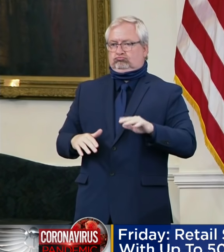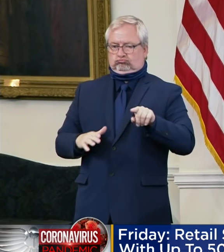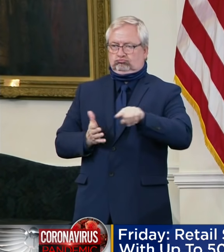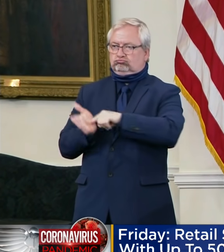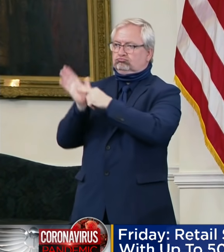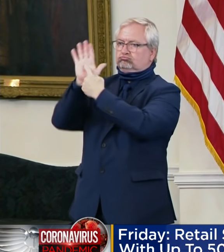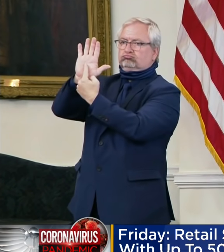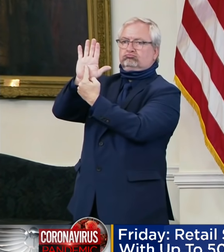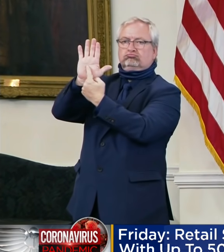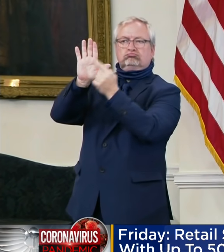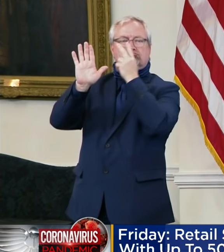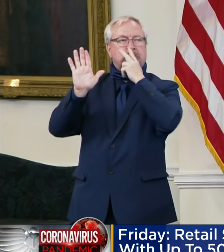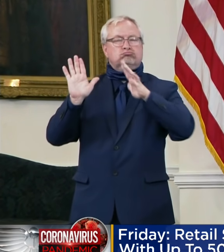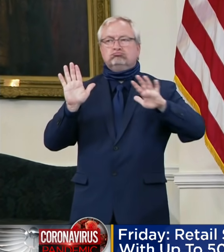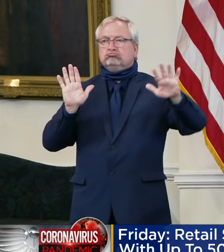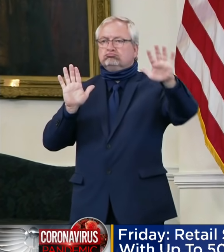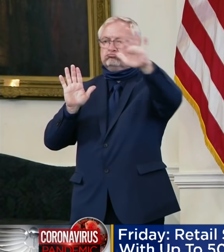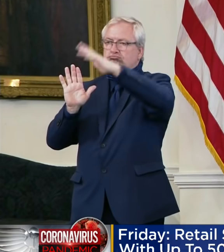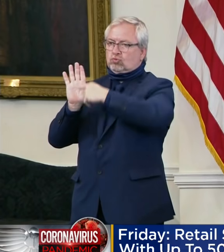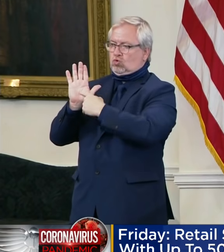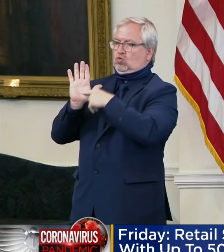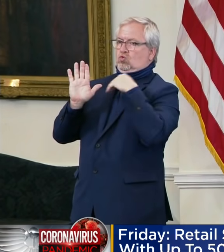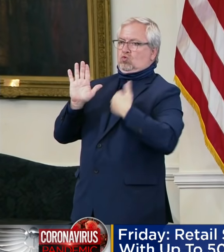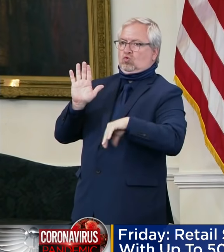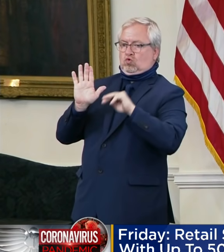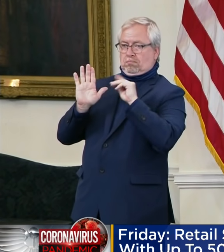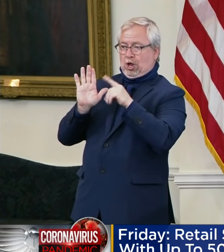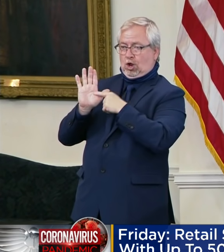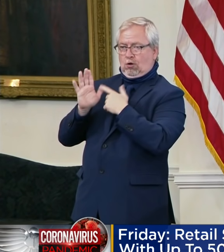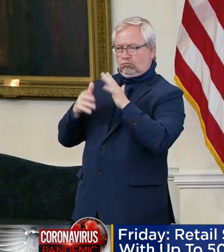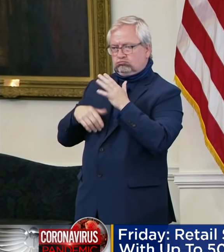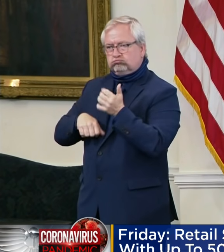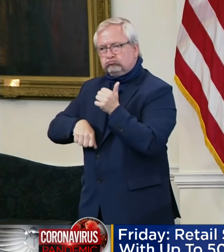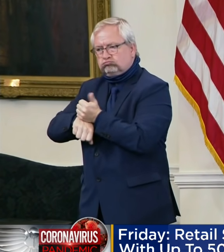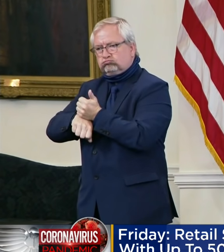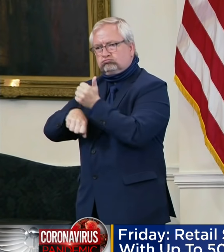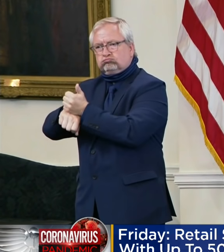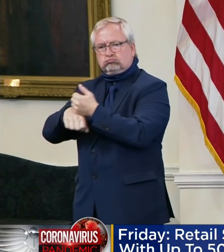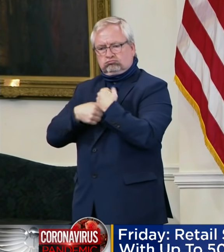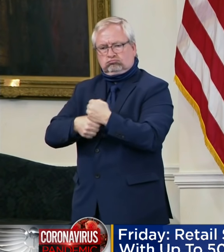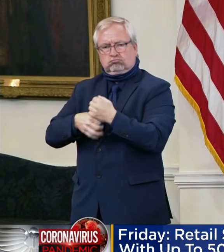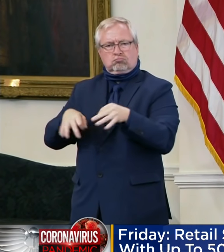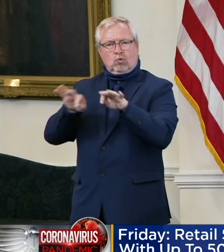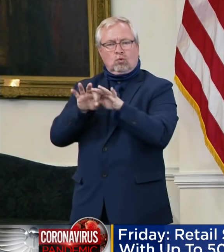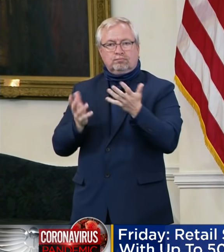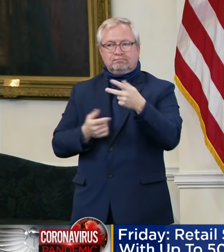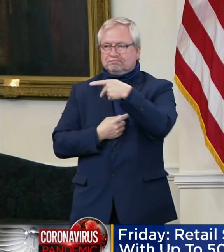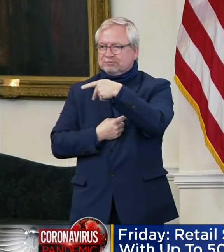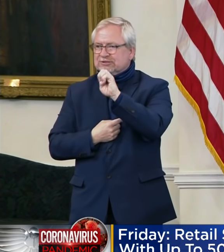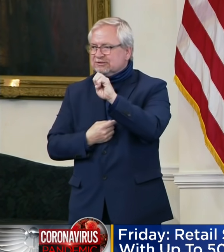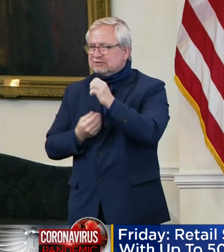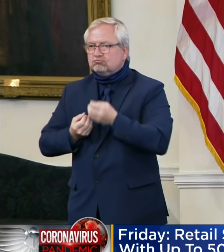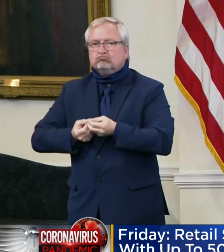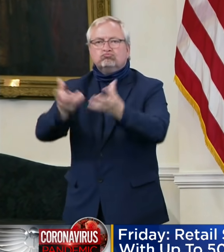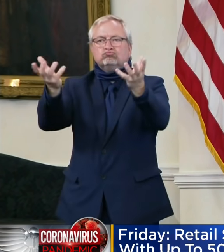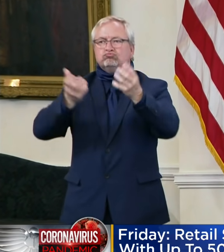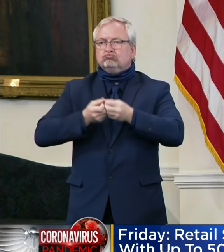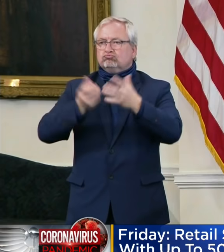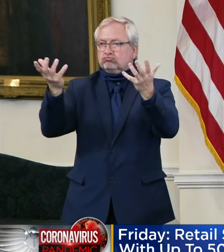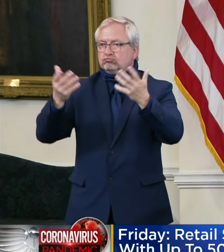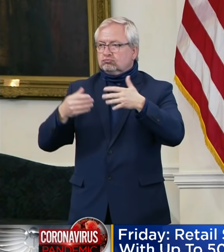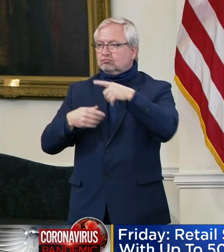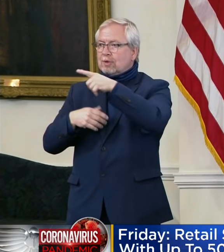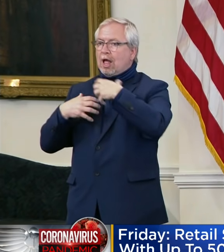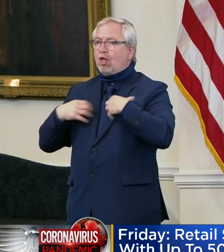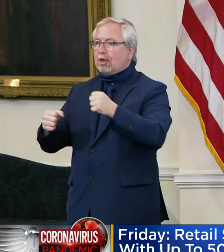We're producing essential equipment for our frontline healthcare heroes, and we are driving innovations to treat